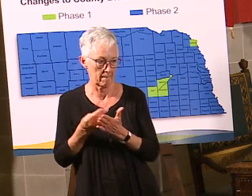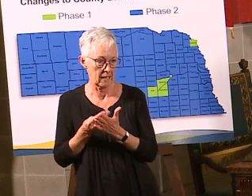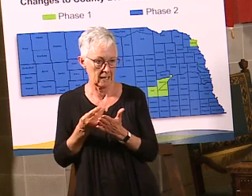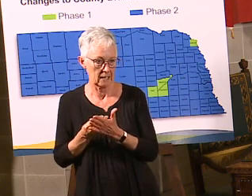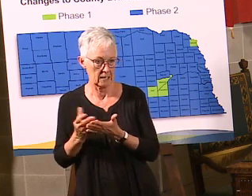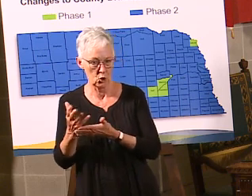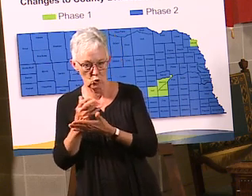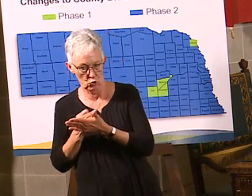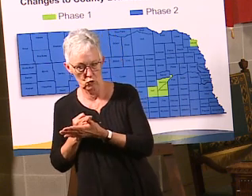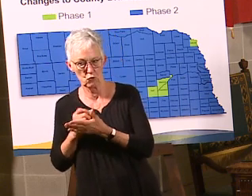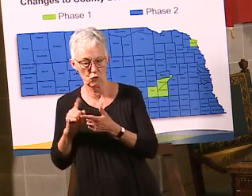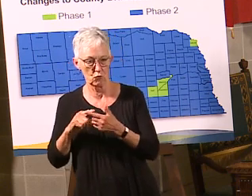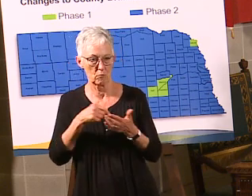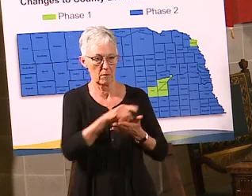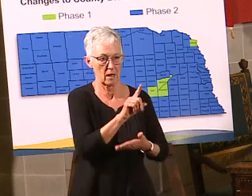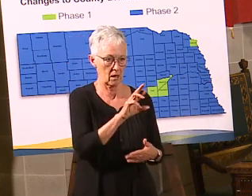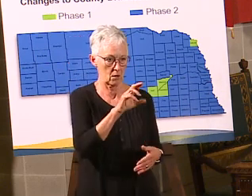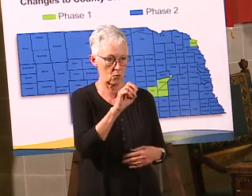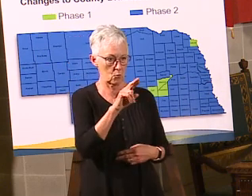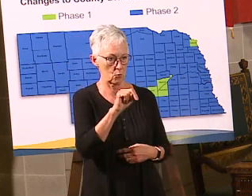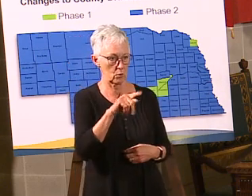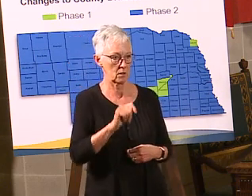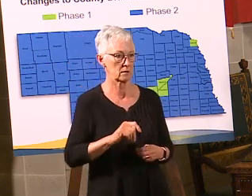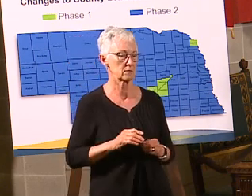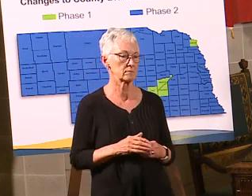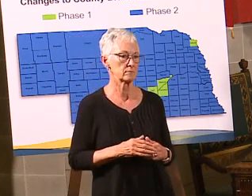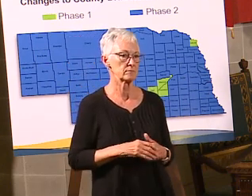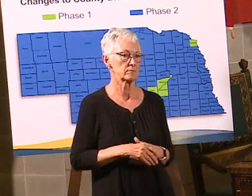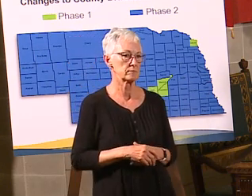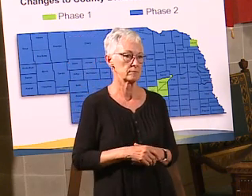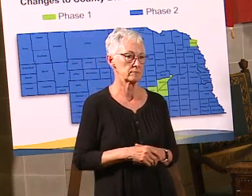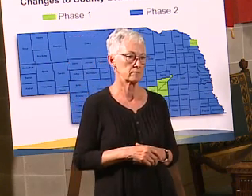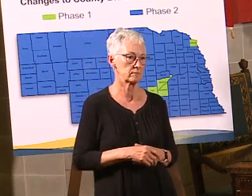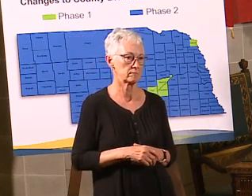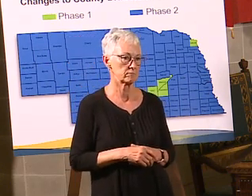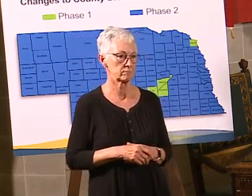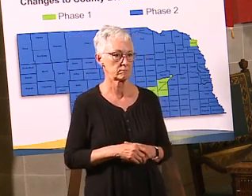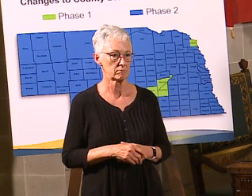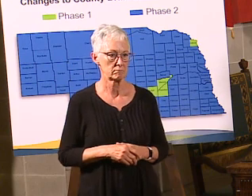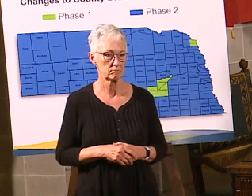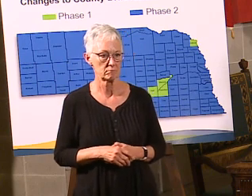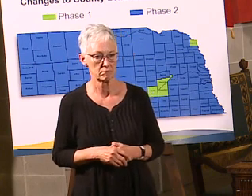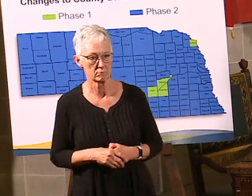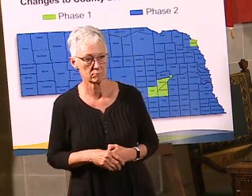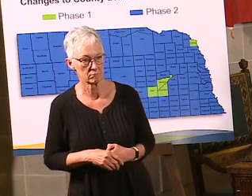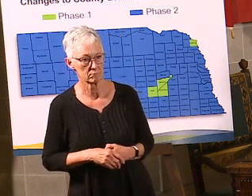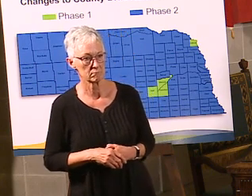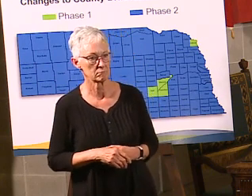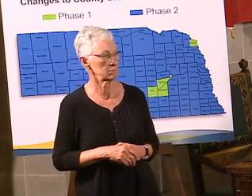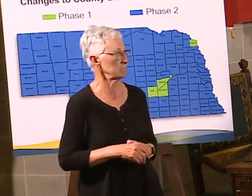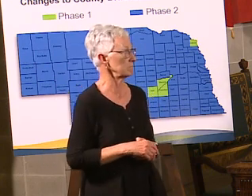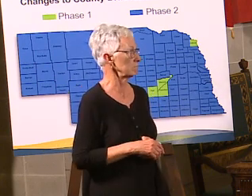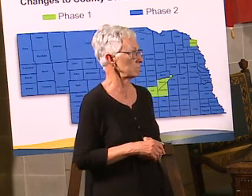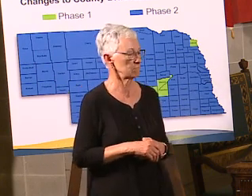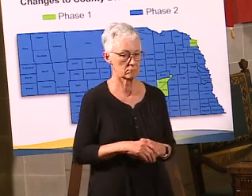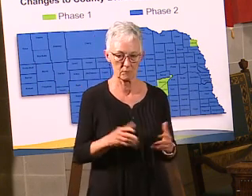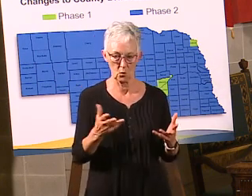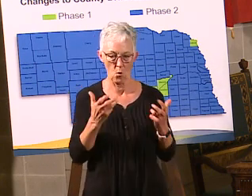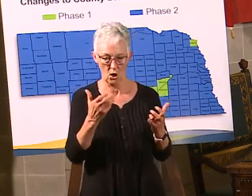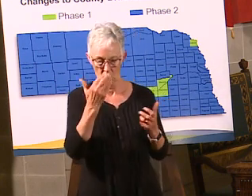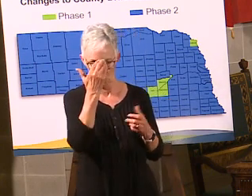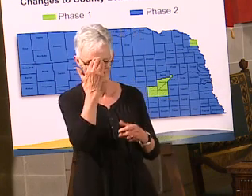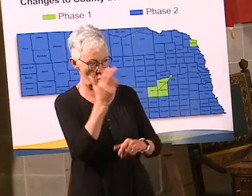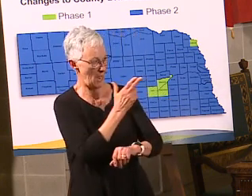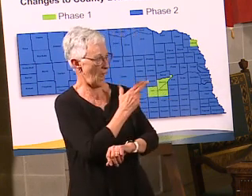Taylor. Yes. Yeah, where are you? Okay, there we go. Don Walton would like to know what are the latest hospital figures for the Omaha area? So Don Walton would like to know